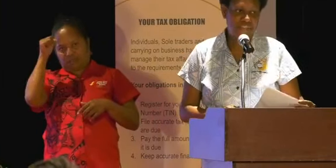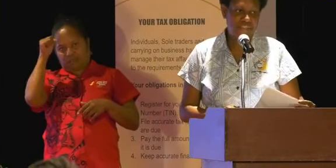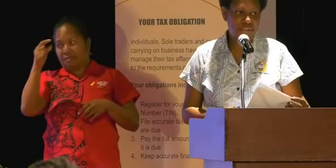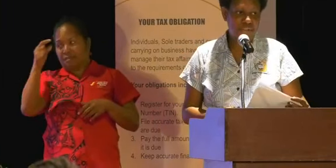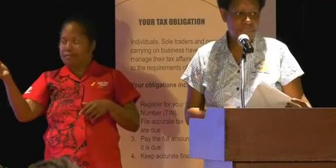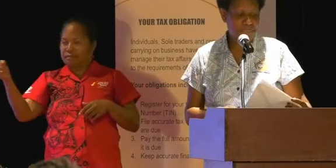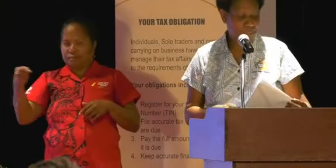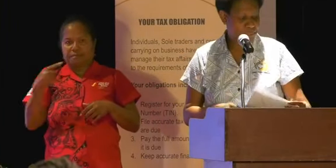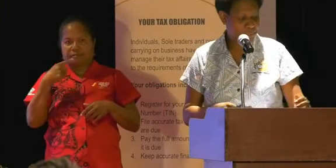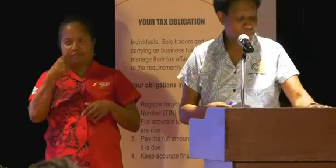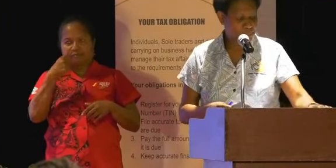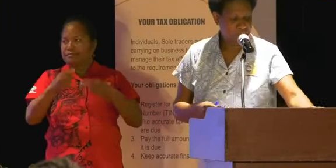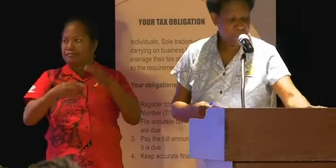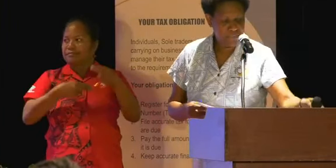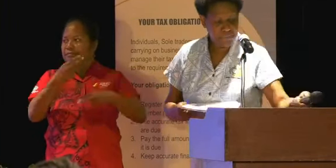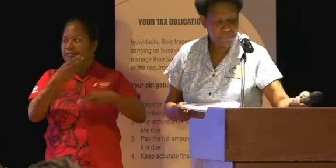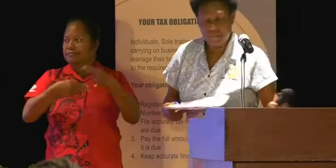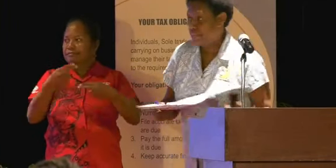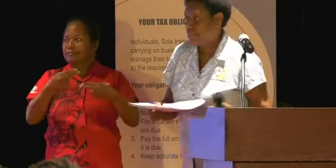talk saveli.